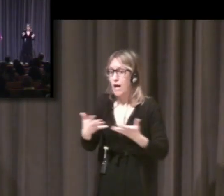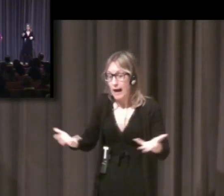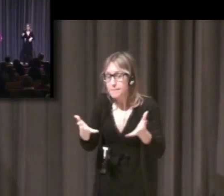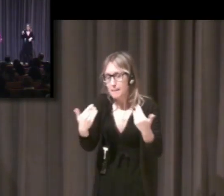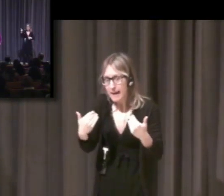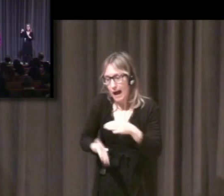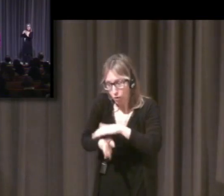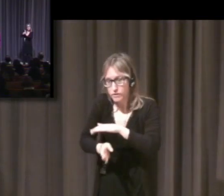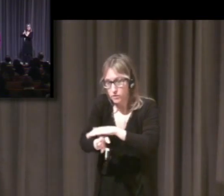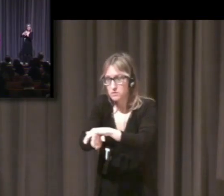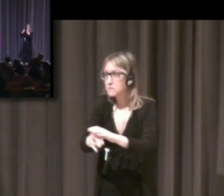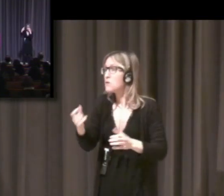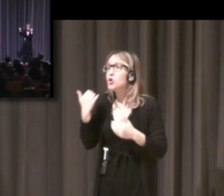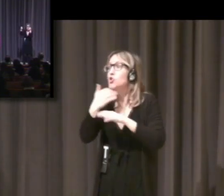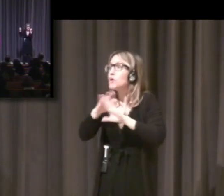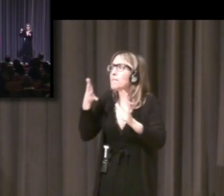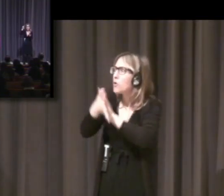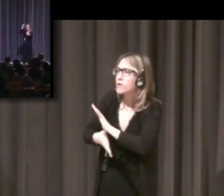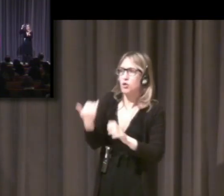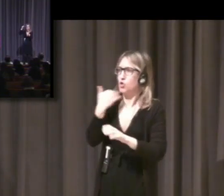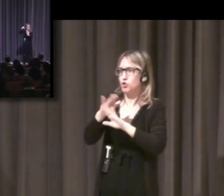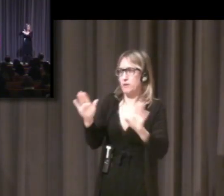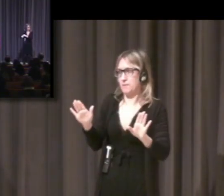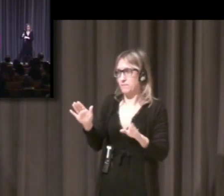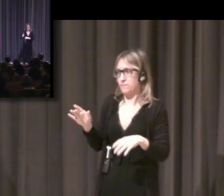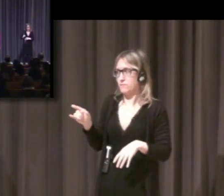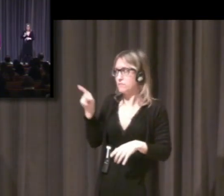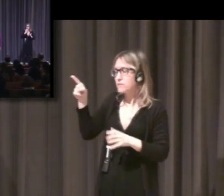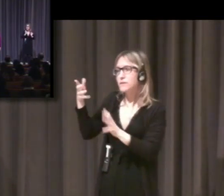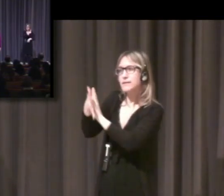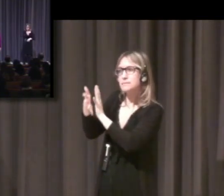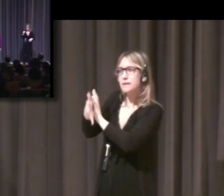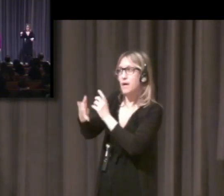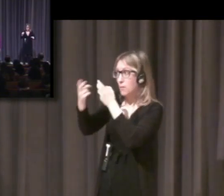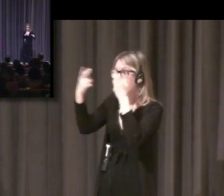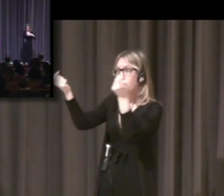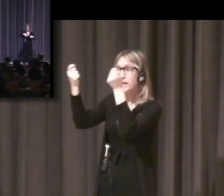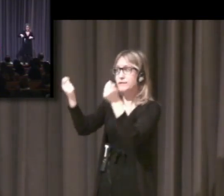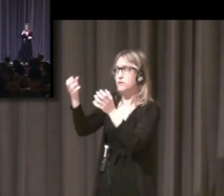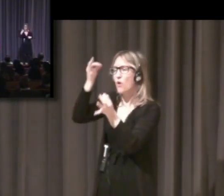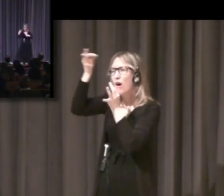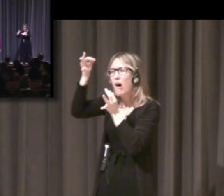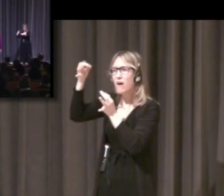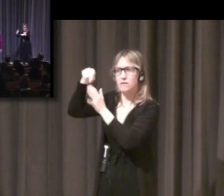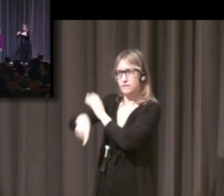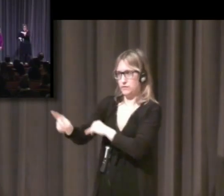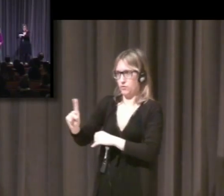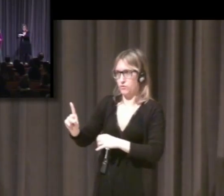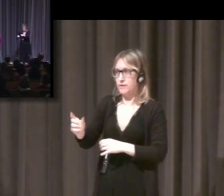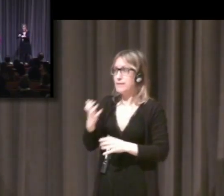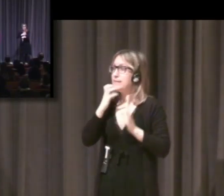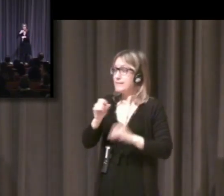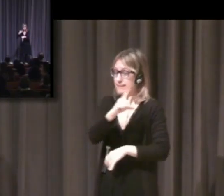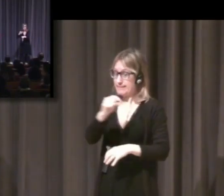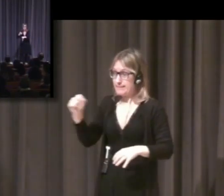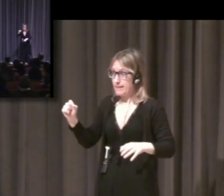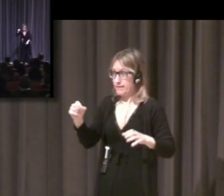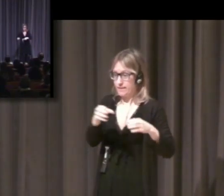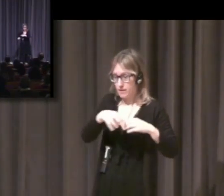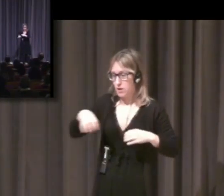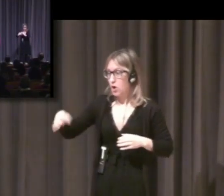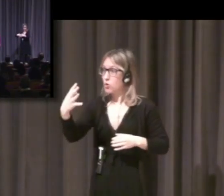these 100, maybe it's the top 43. And in these studies, they're